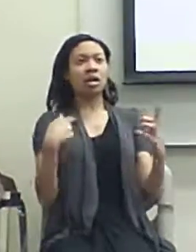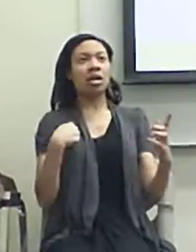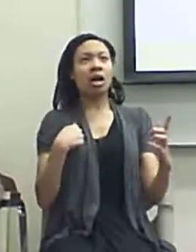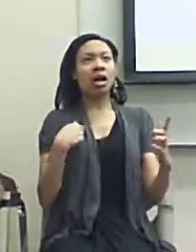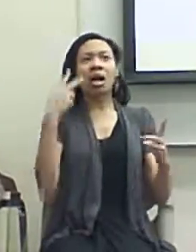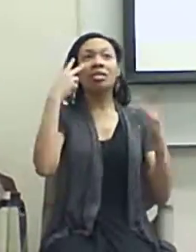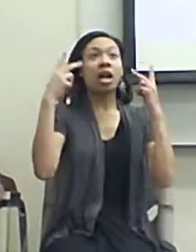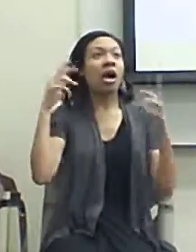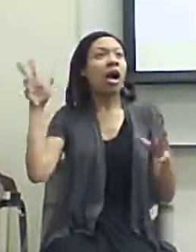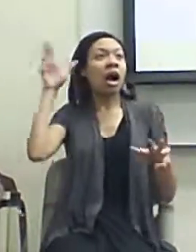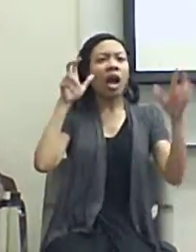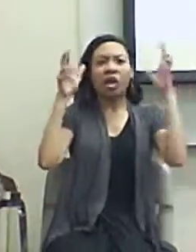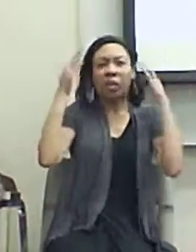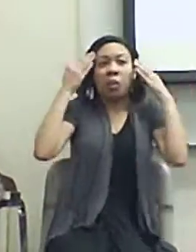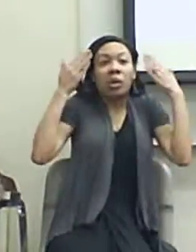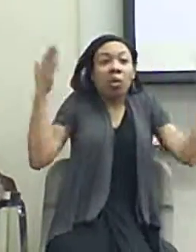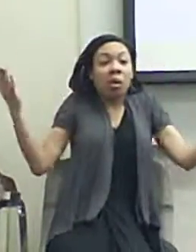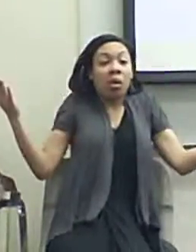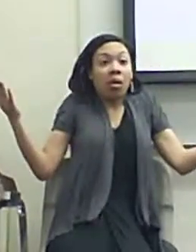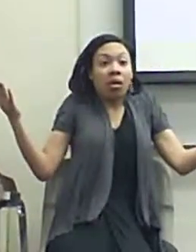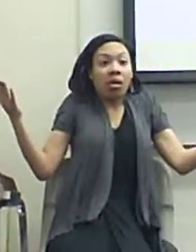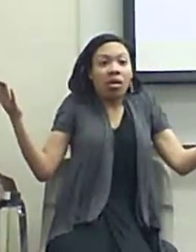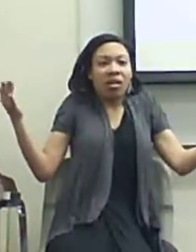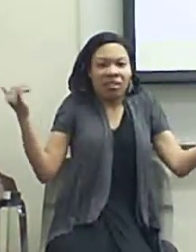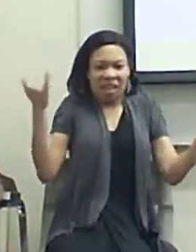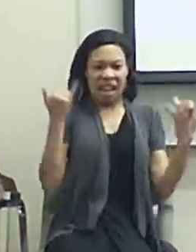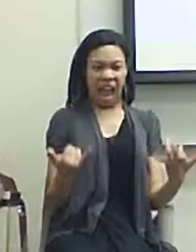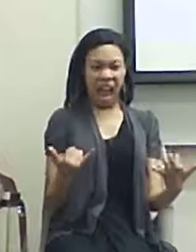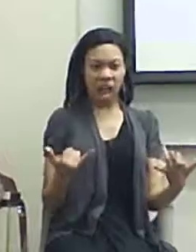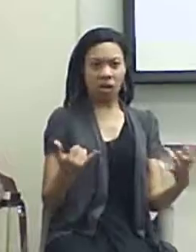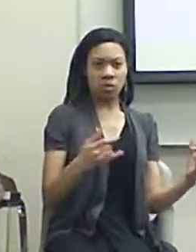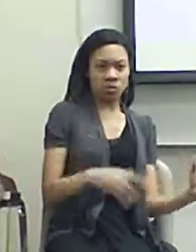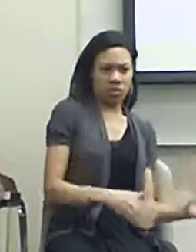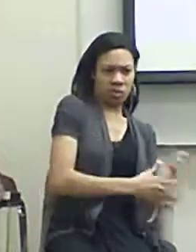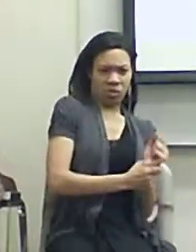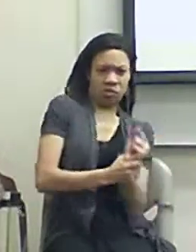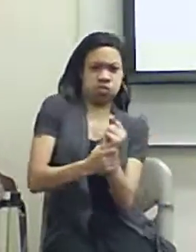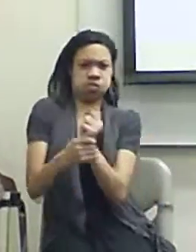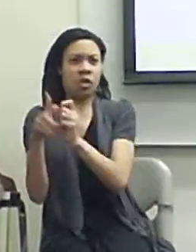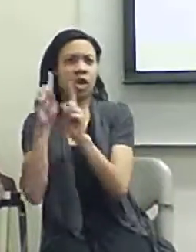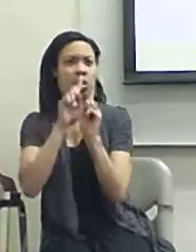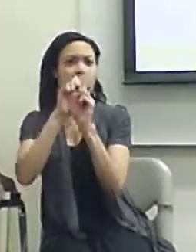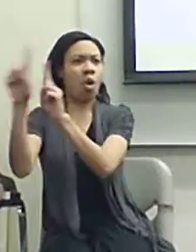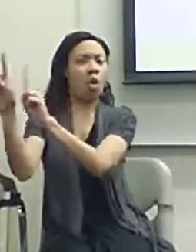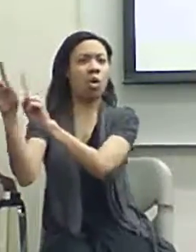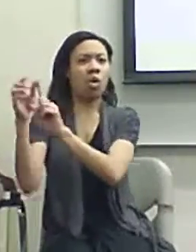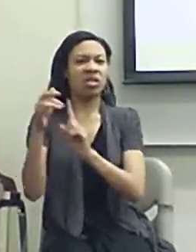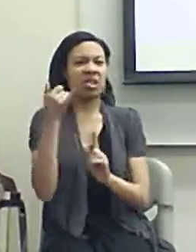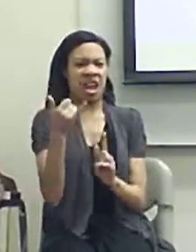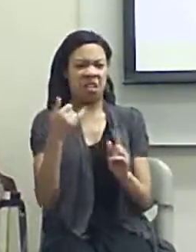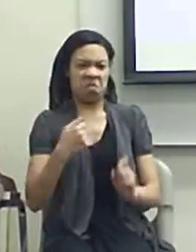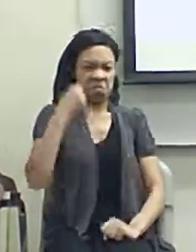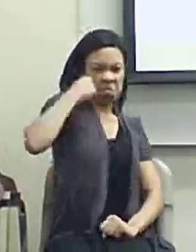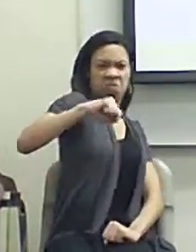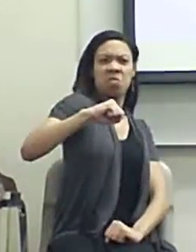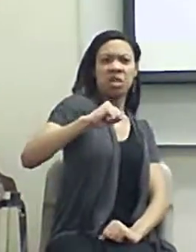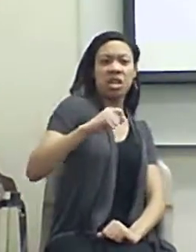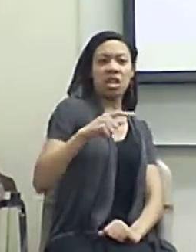hearing. So adding that they're being physically dragged somewhere makes them combative. So that's how often they end up